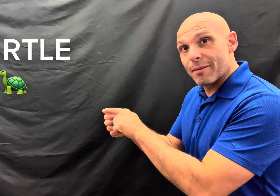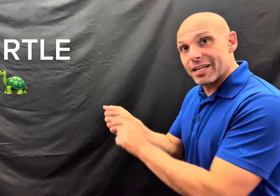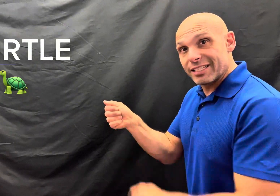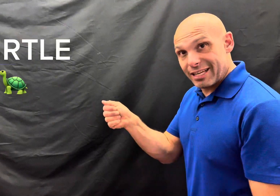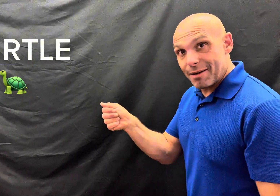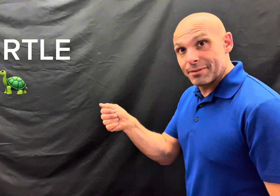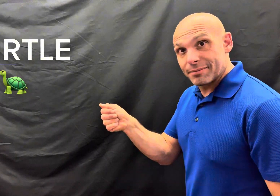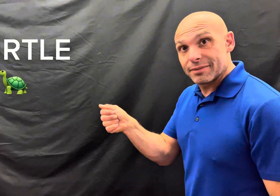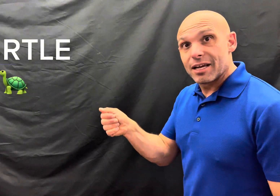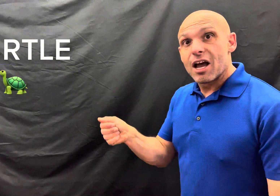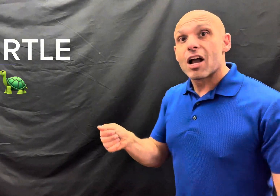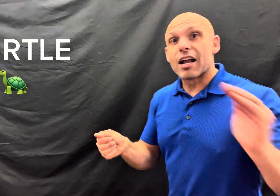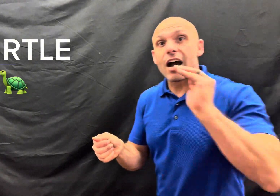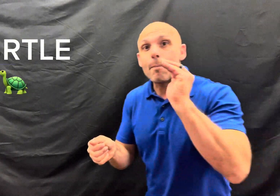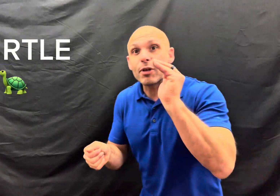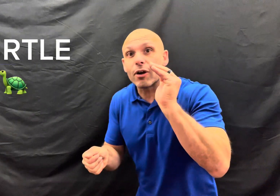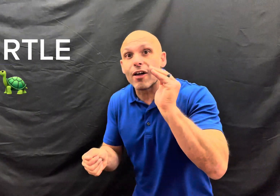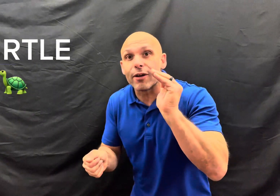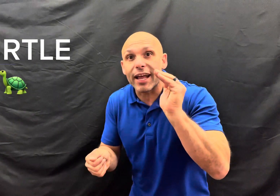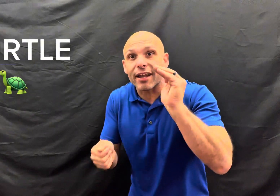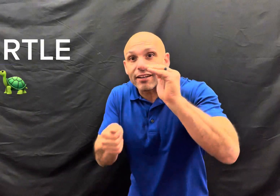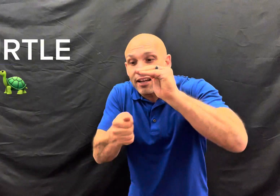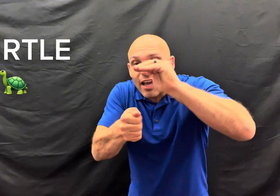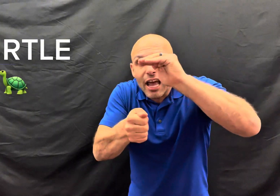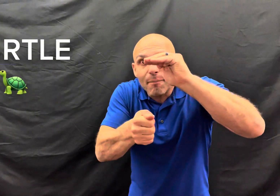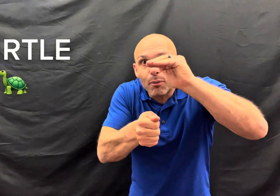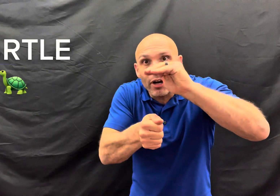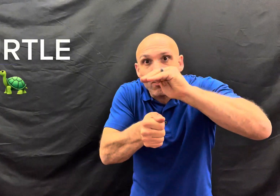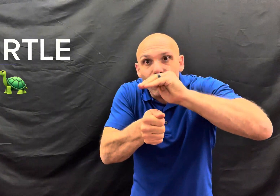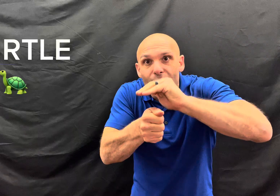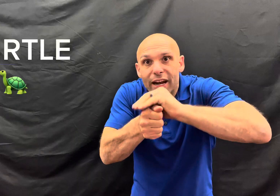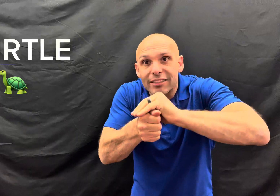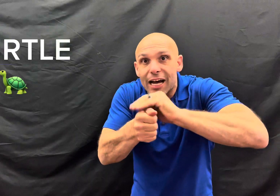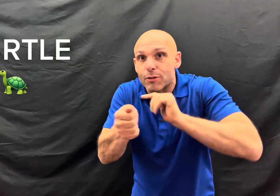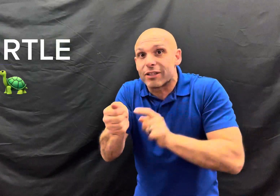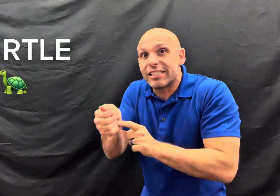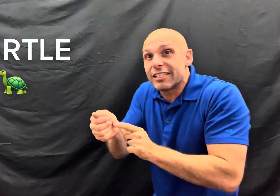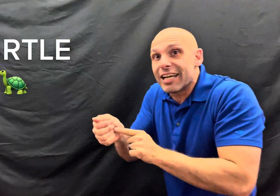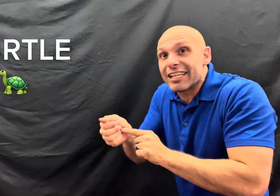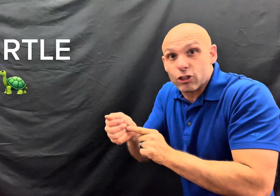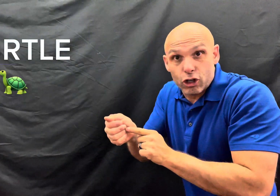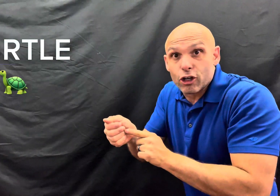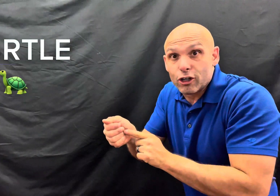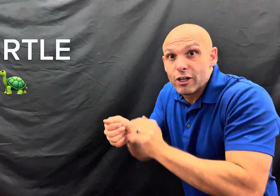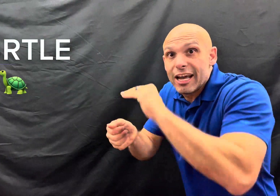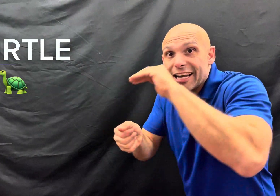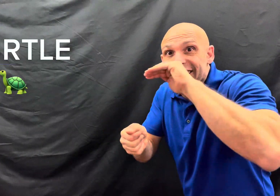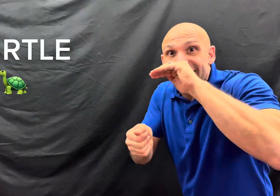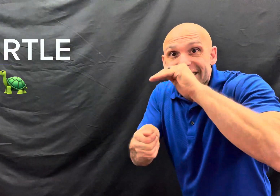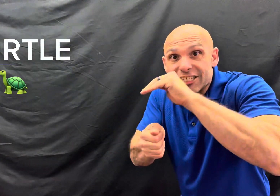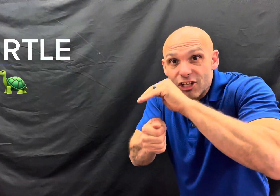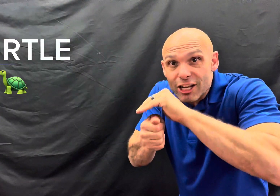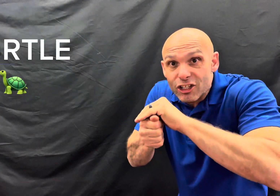on the top. Cup your other hand and put it right on top. So this is the turtle, and then this is its